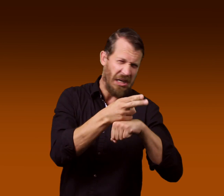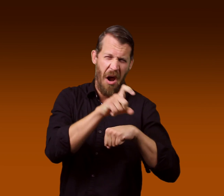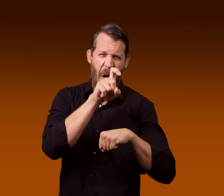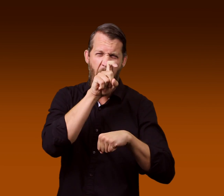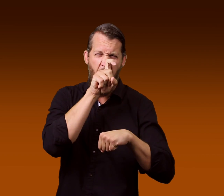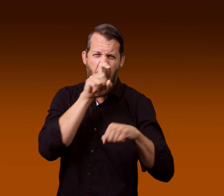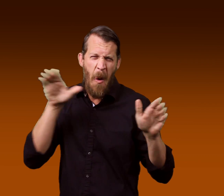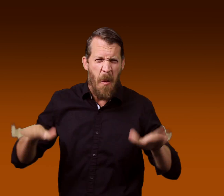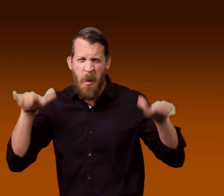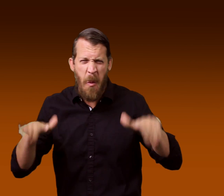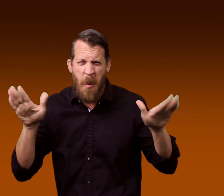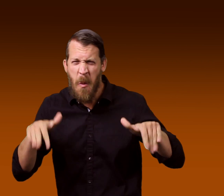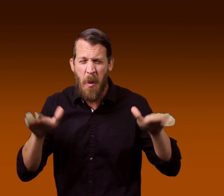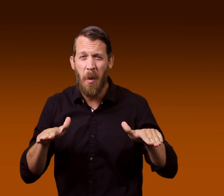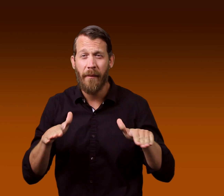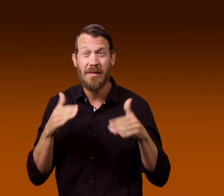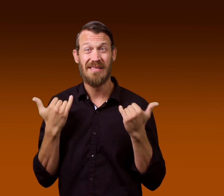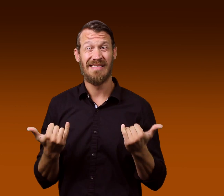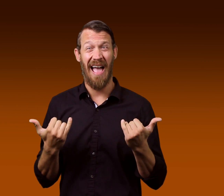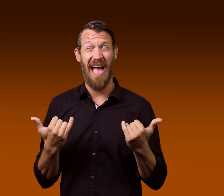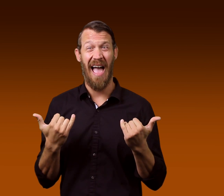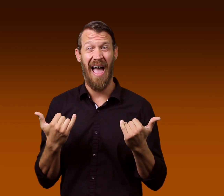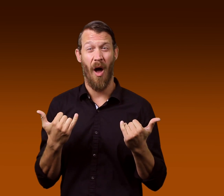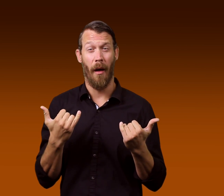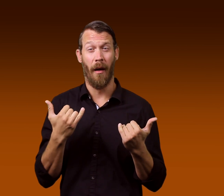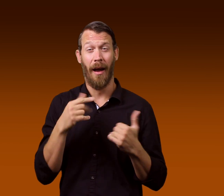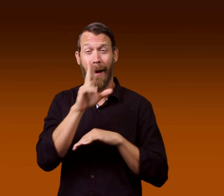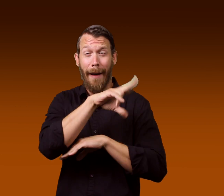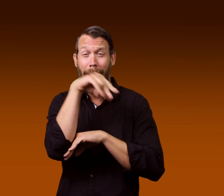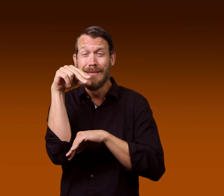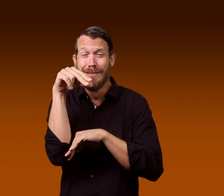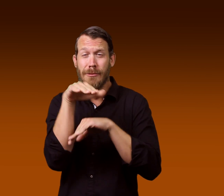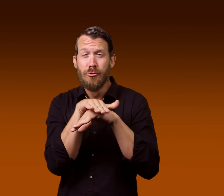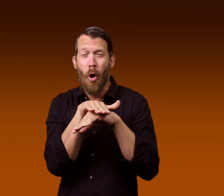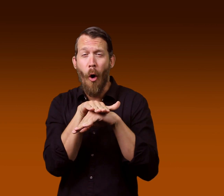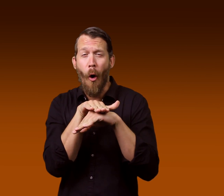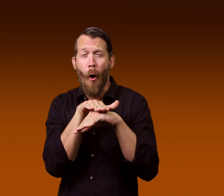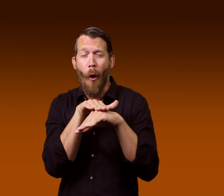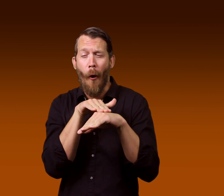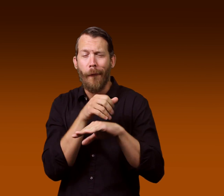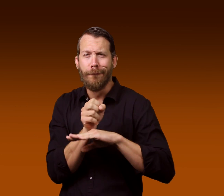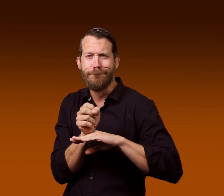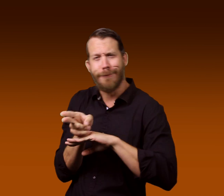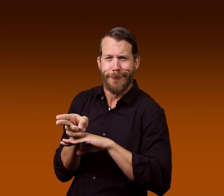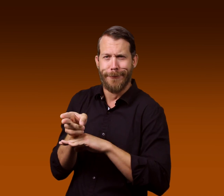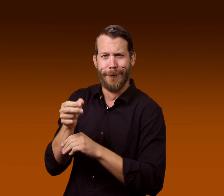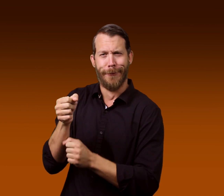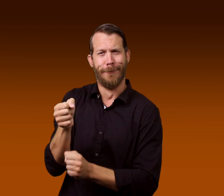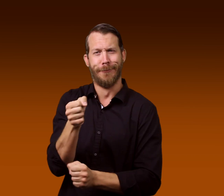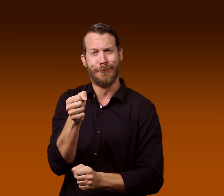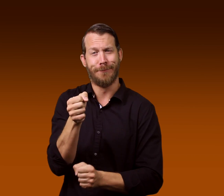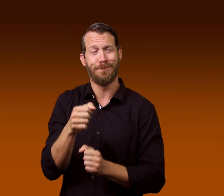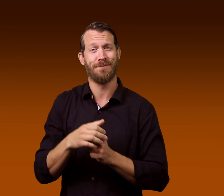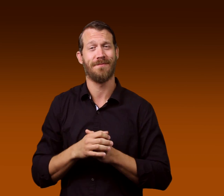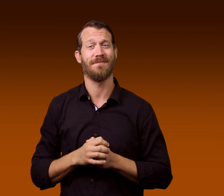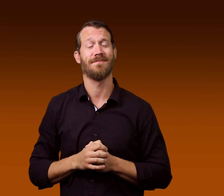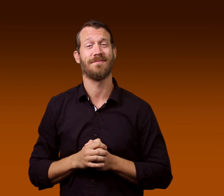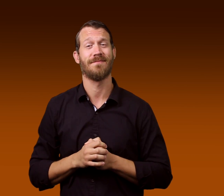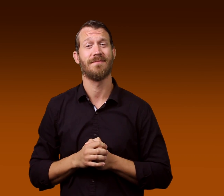their youth, outraced hawks are passed by slow-flying geese. When